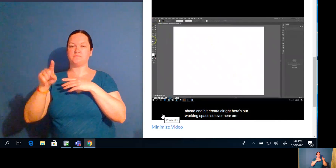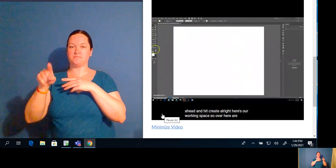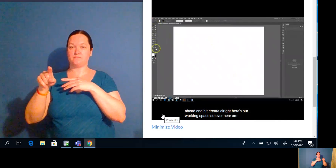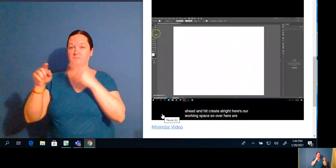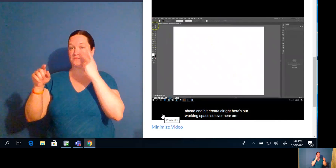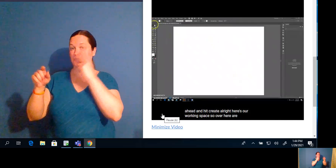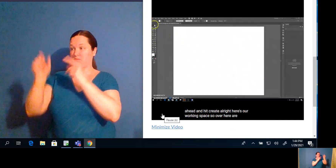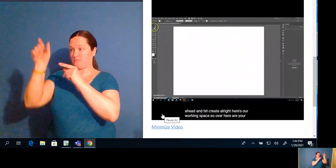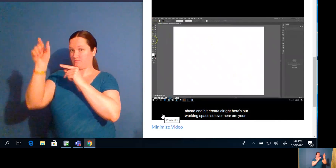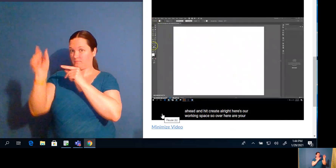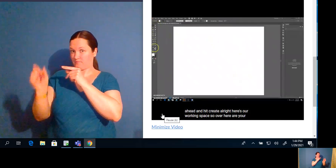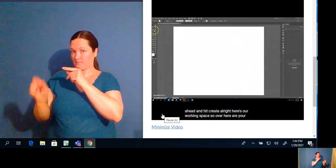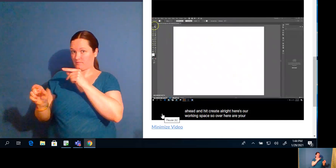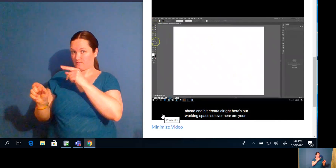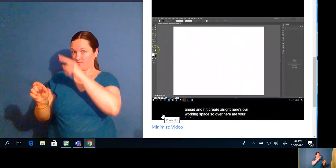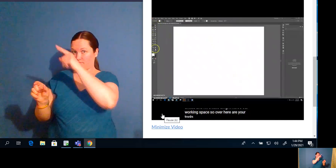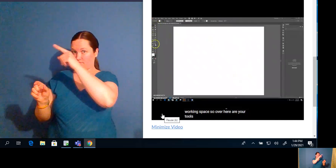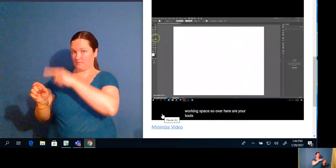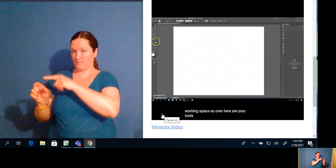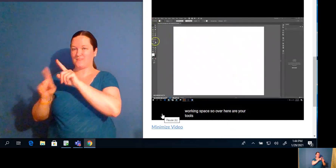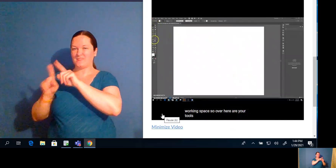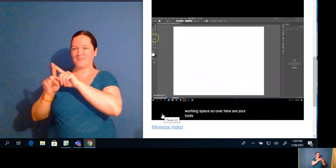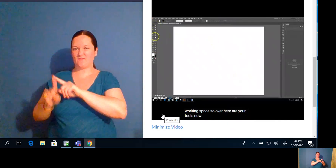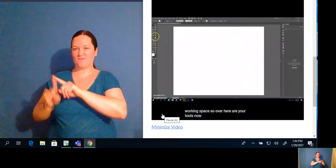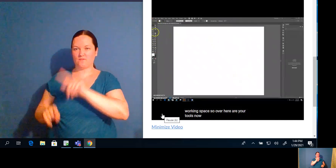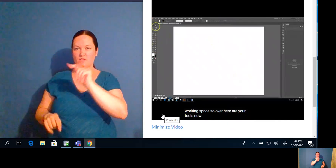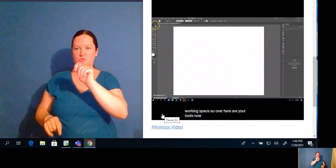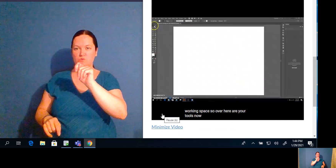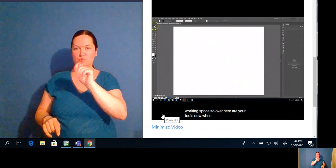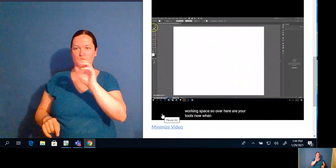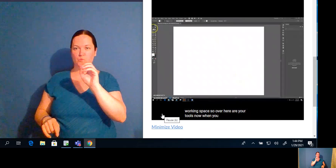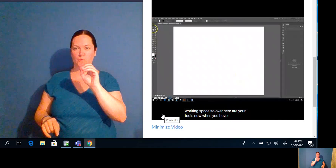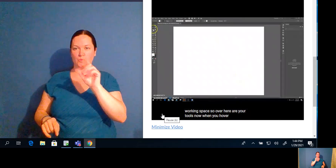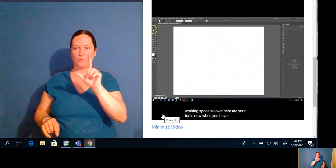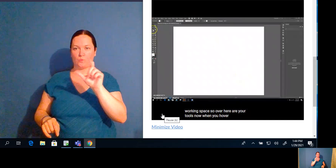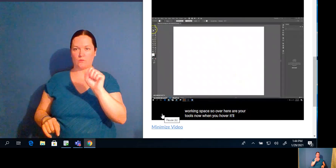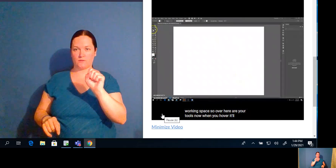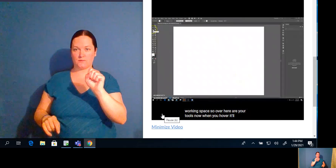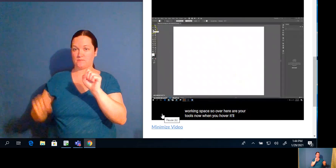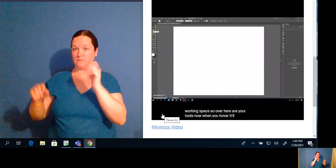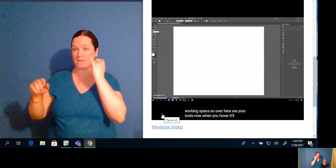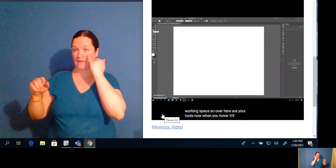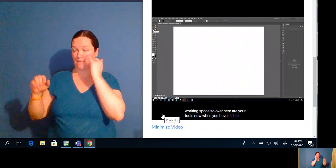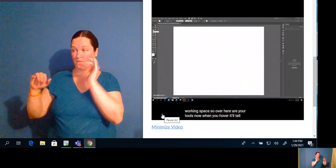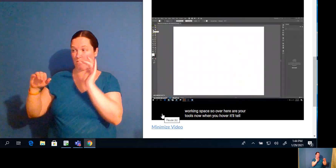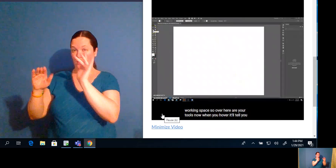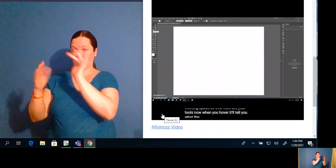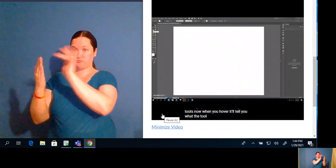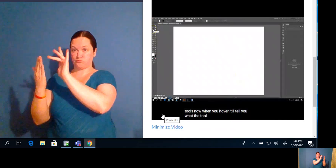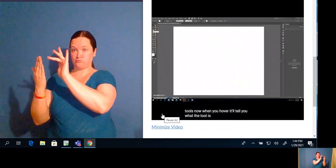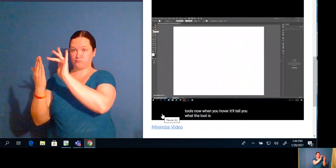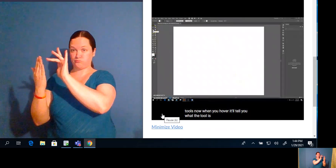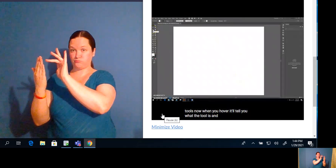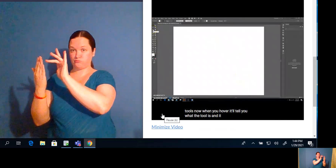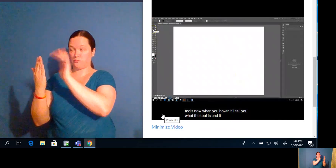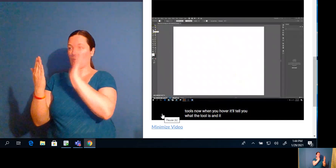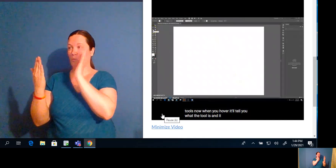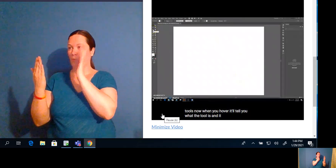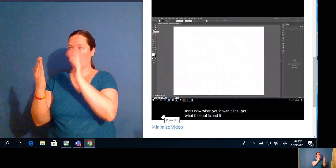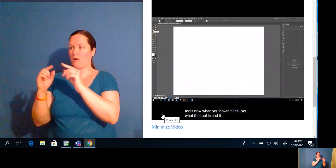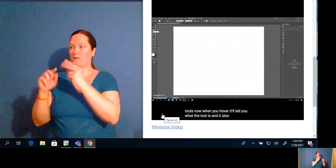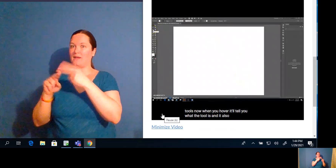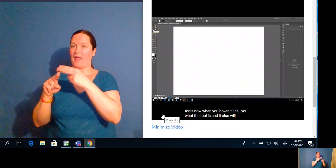here are your tools. Now when you hover, it'll tell you what the tool